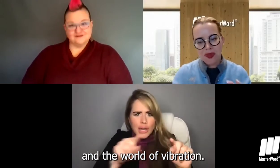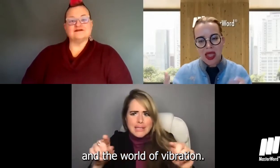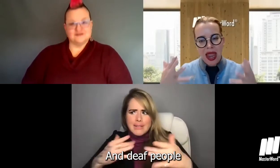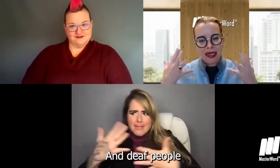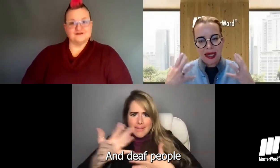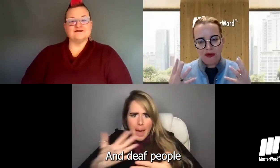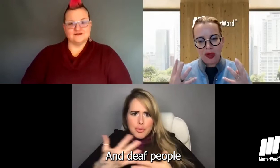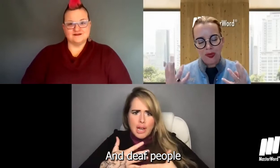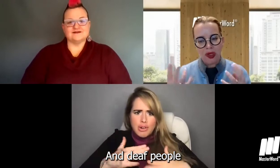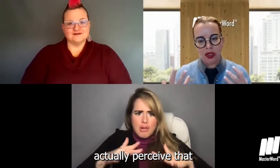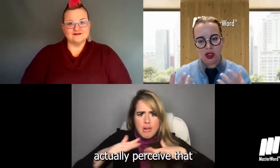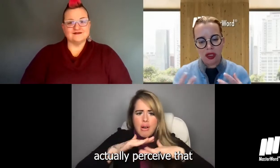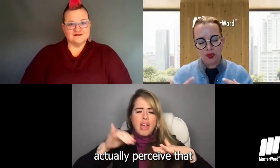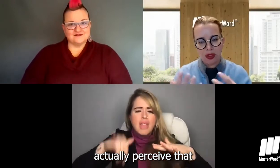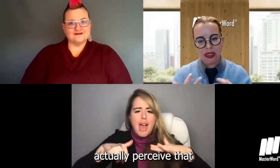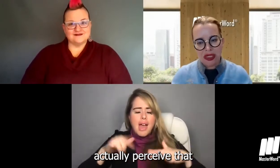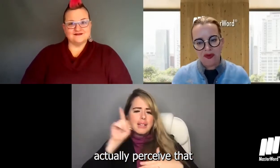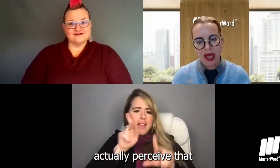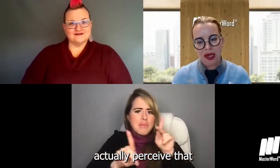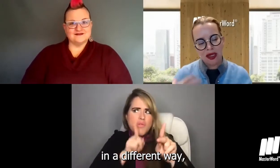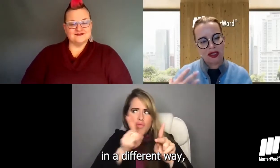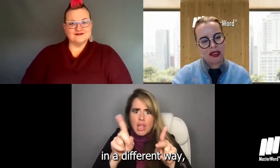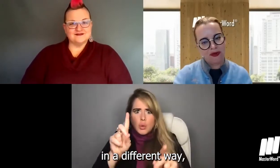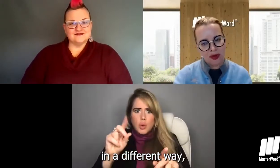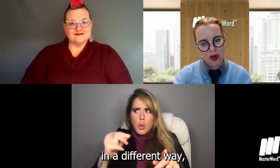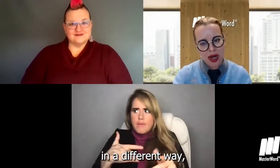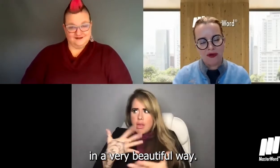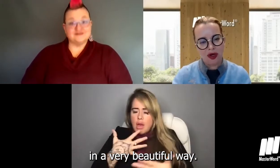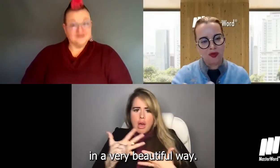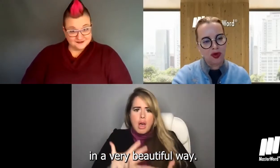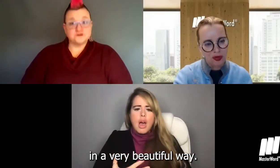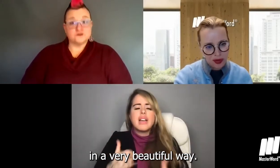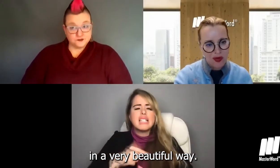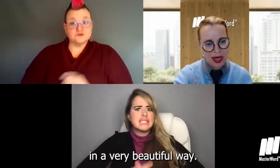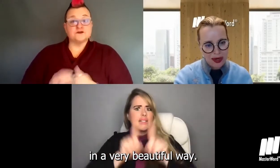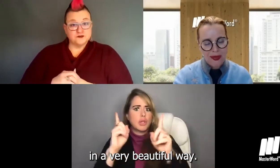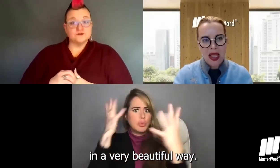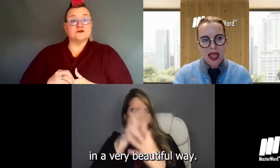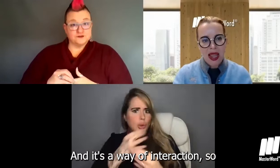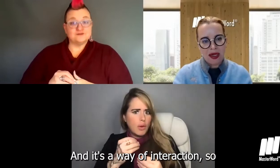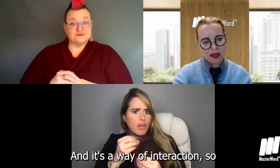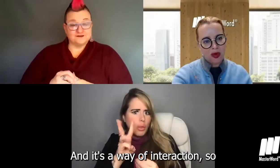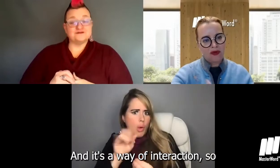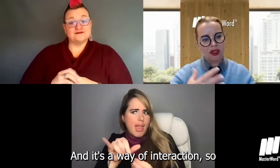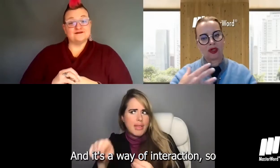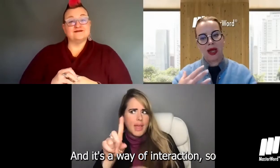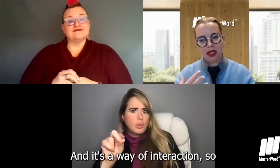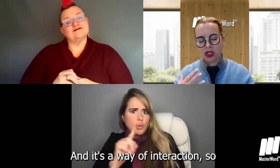And deaf people actually perceive that in a different way, in a very beautiful way. And it's a way of interaction.